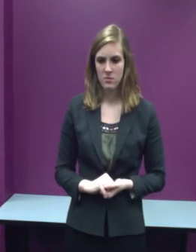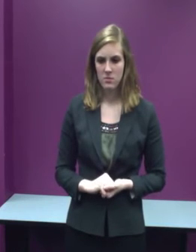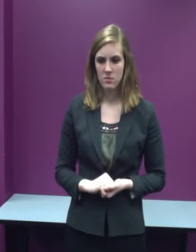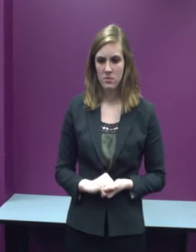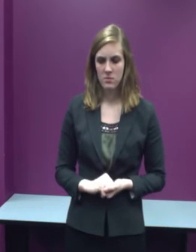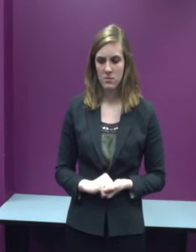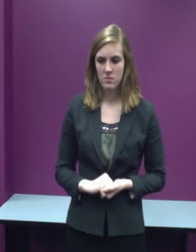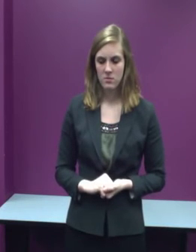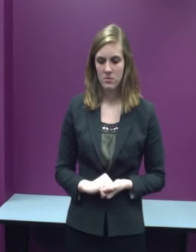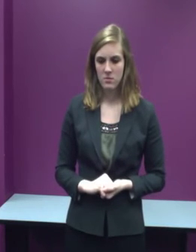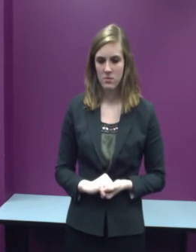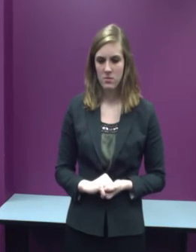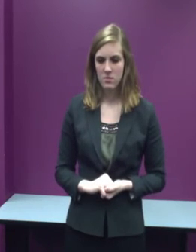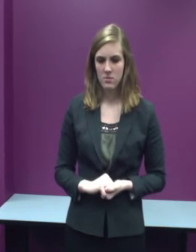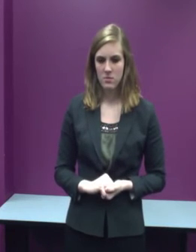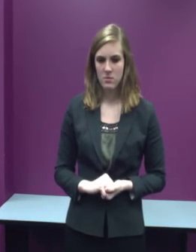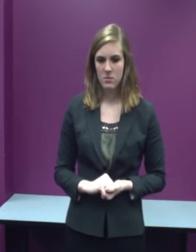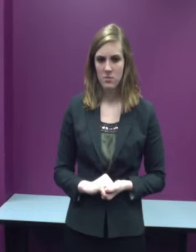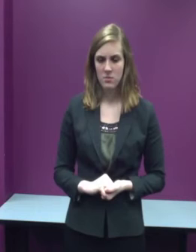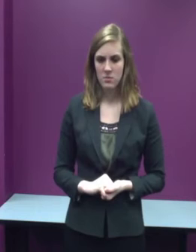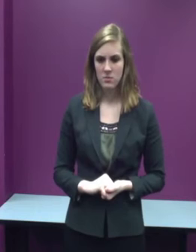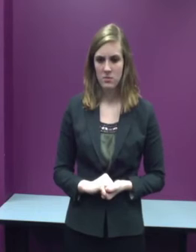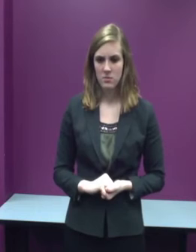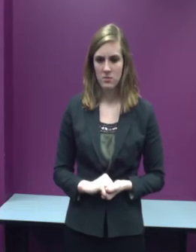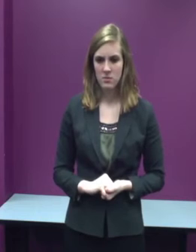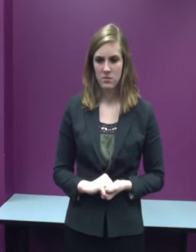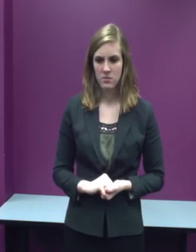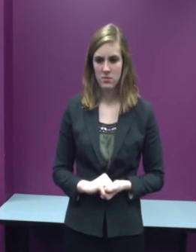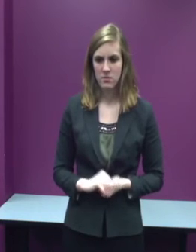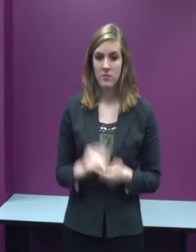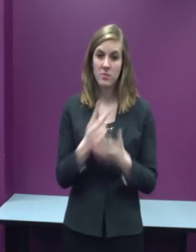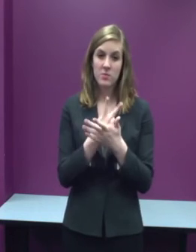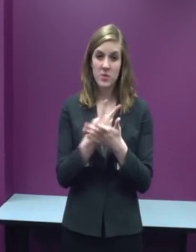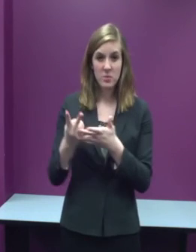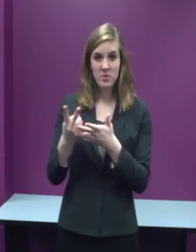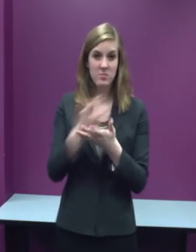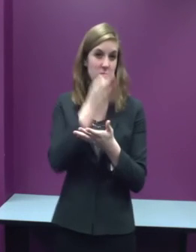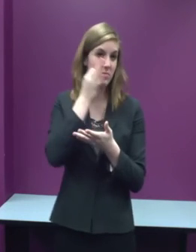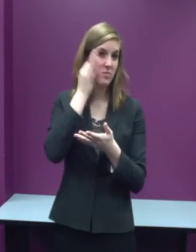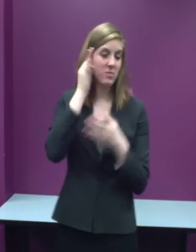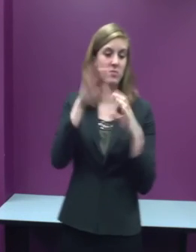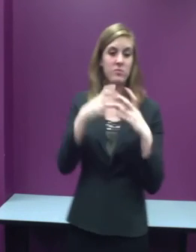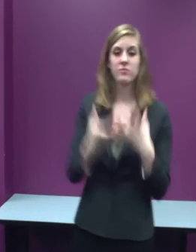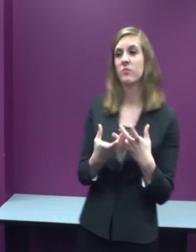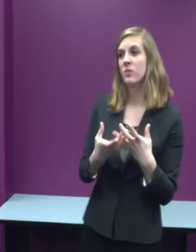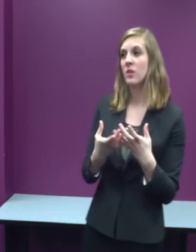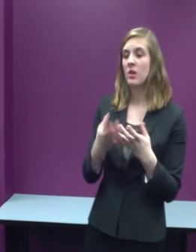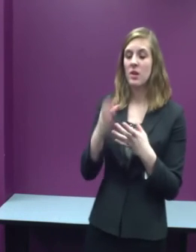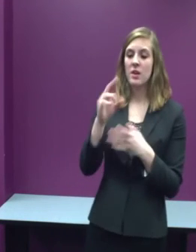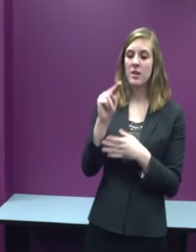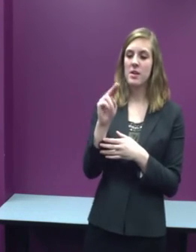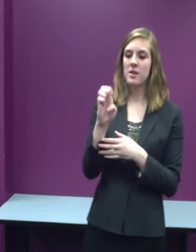For 2 weeks, the Nez Perce provided food and comfort. Lewis would later call the Nez Perce the most